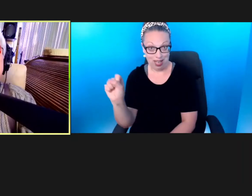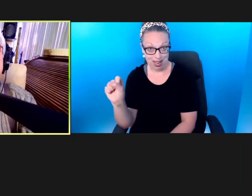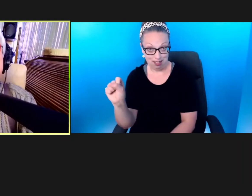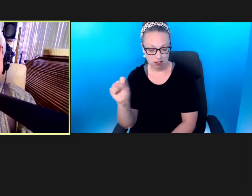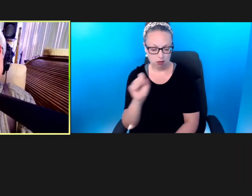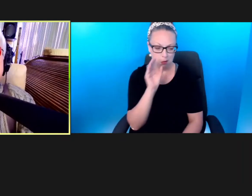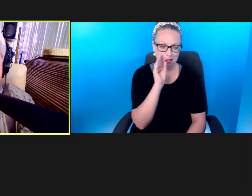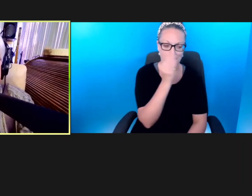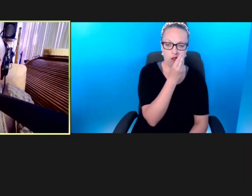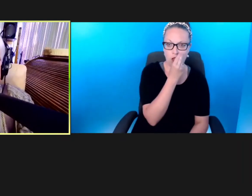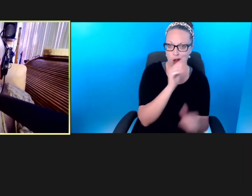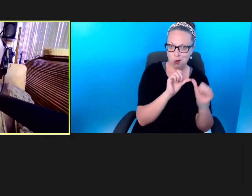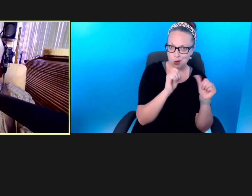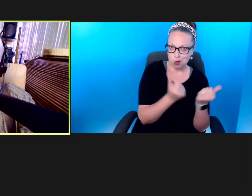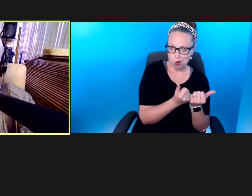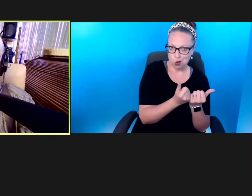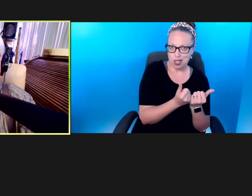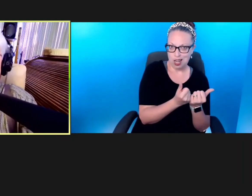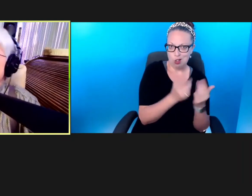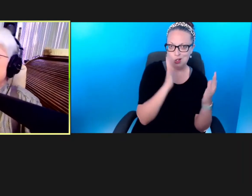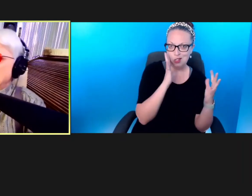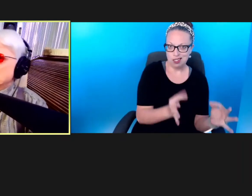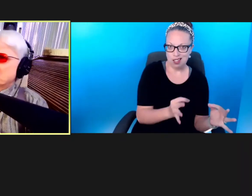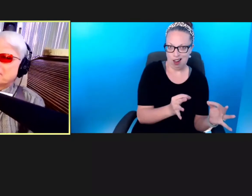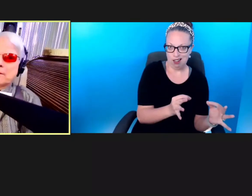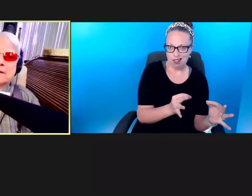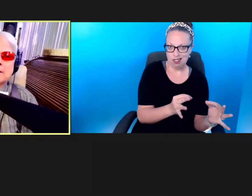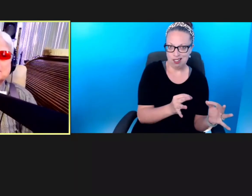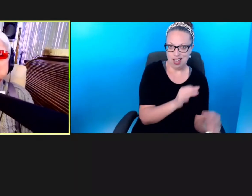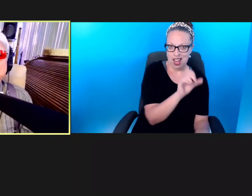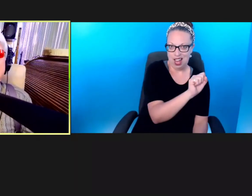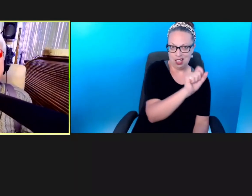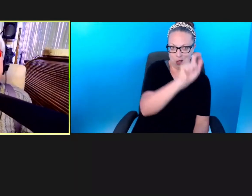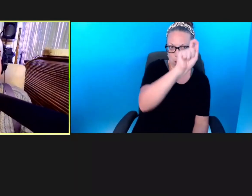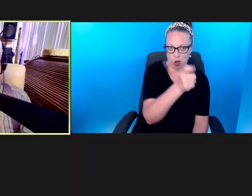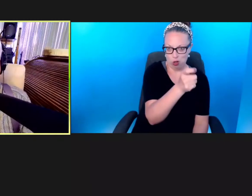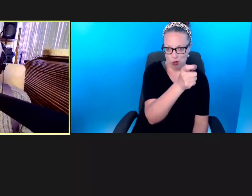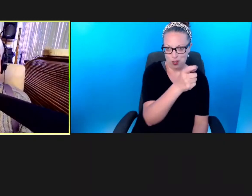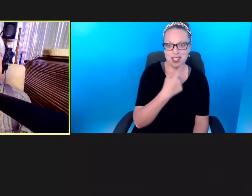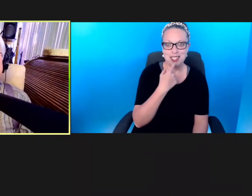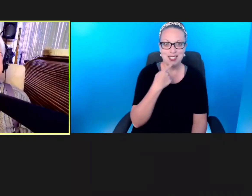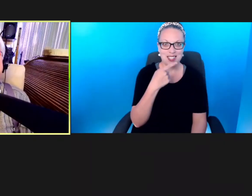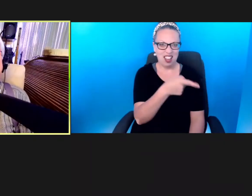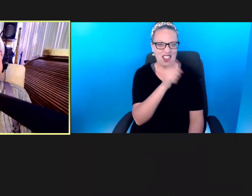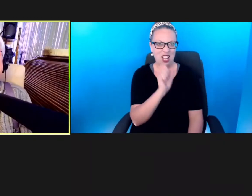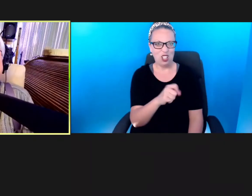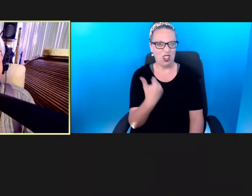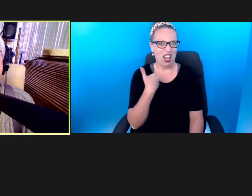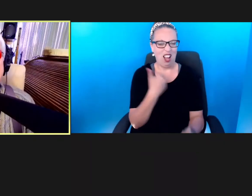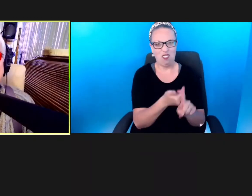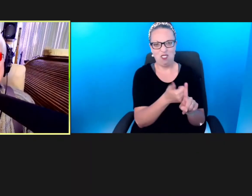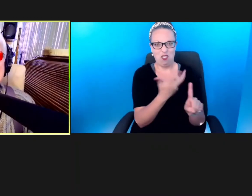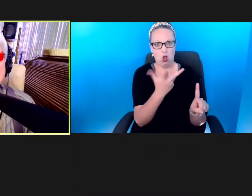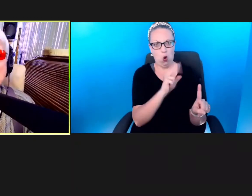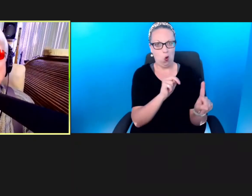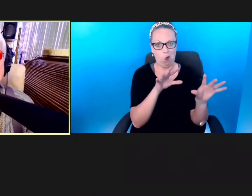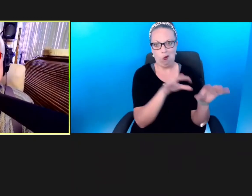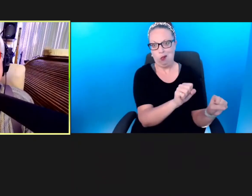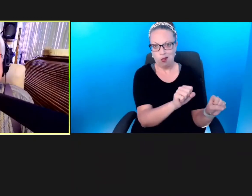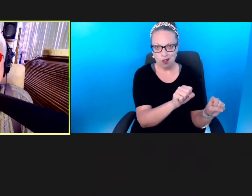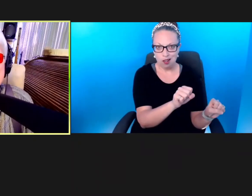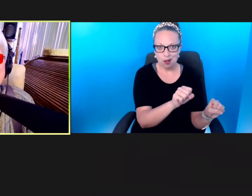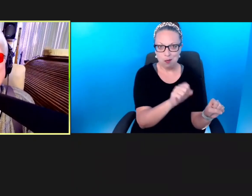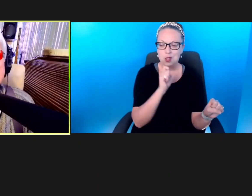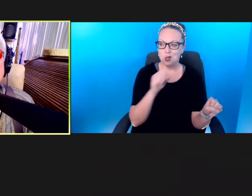not only the floral, what we call a big floral. Big floral, yeah. But also the